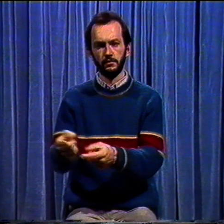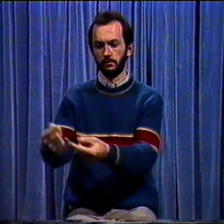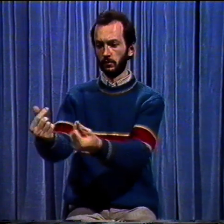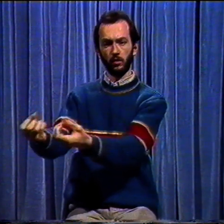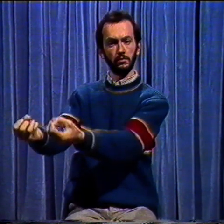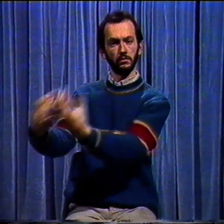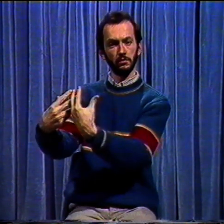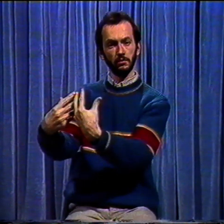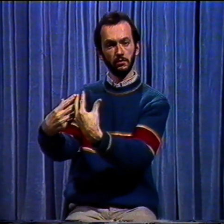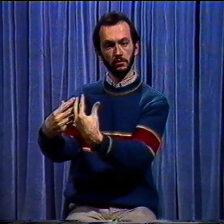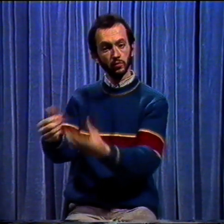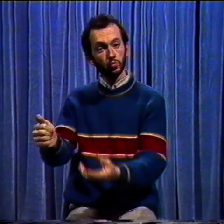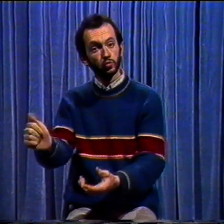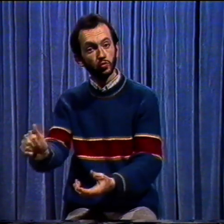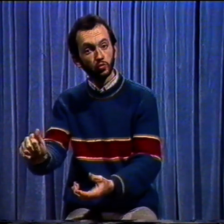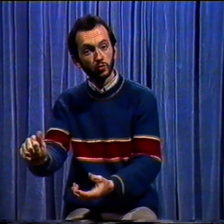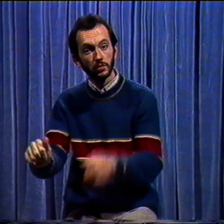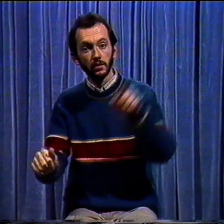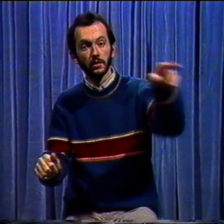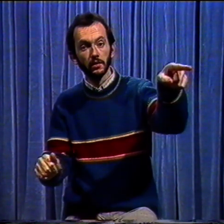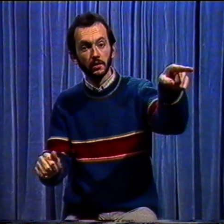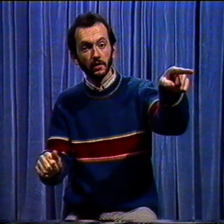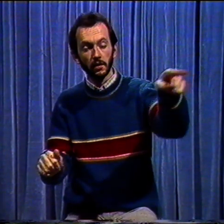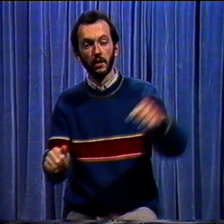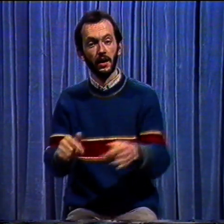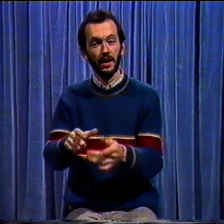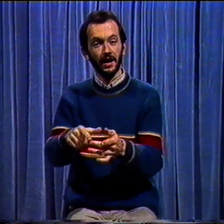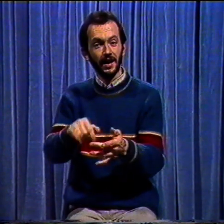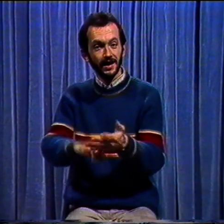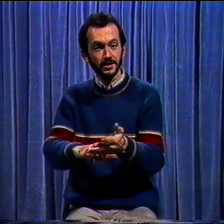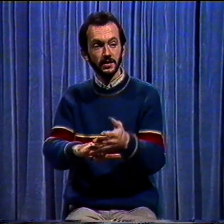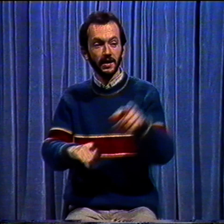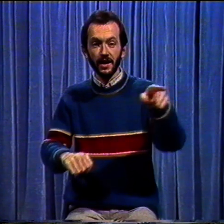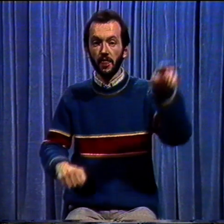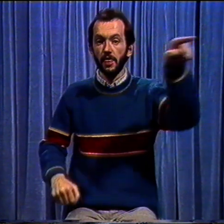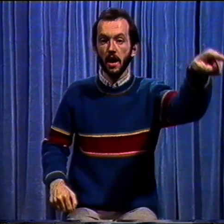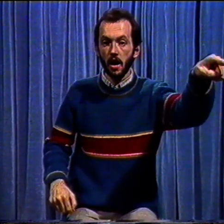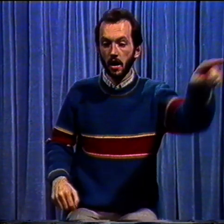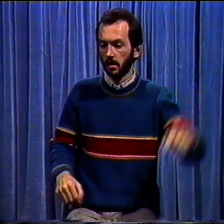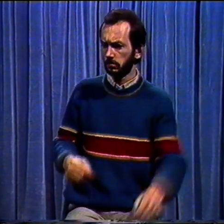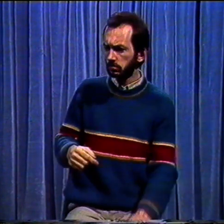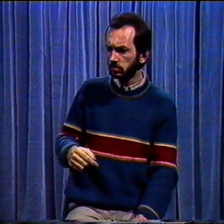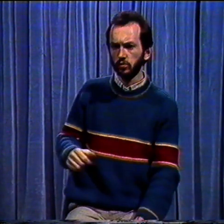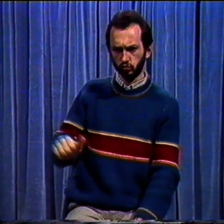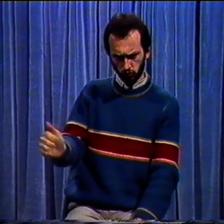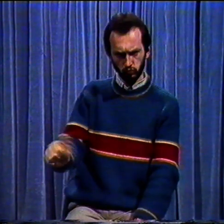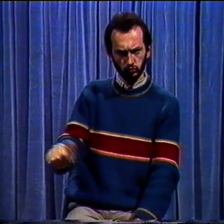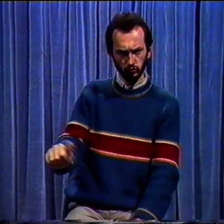Like, for example, someone says to me, is he there? Is he there? And I